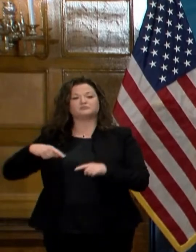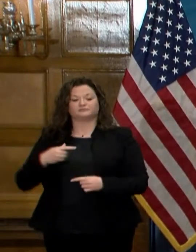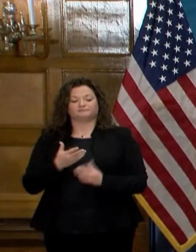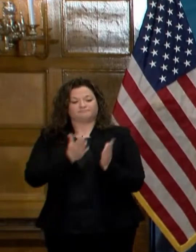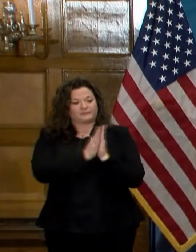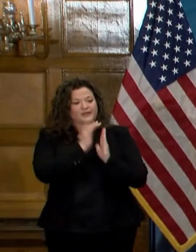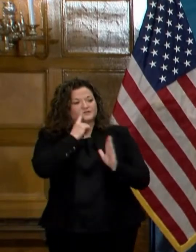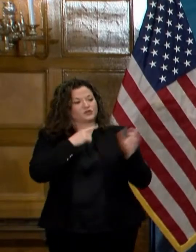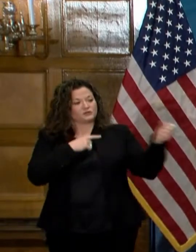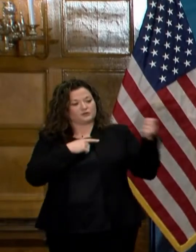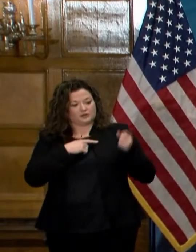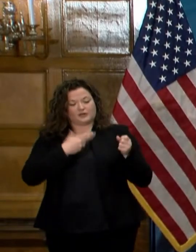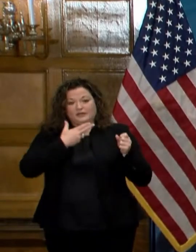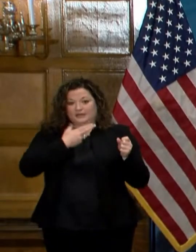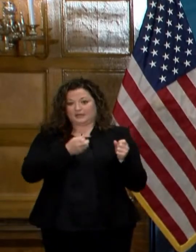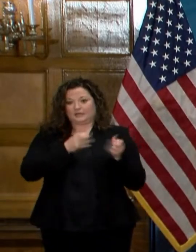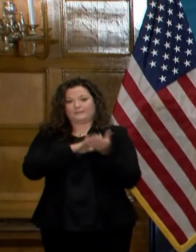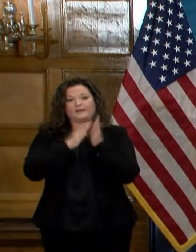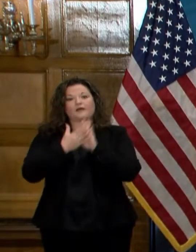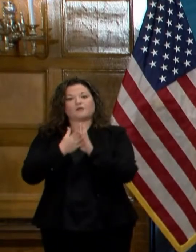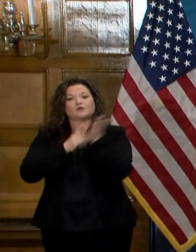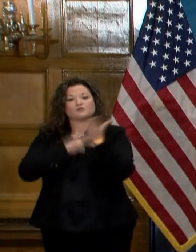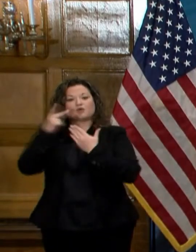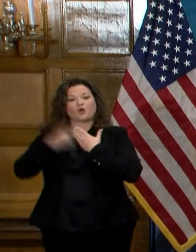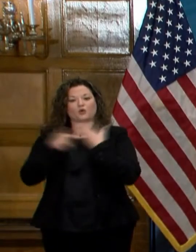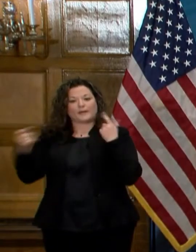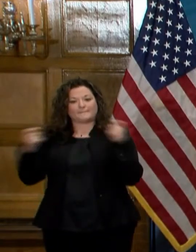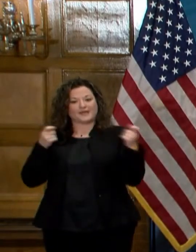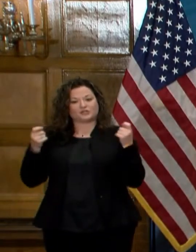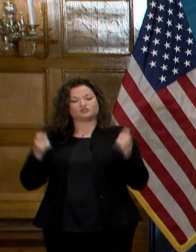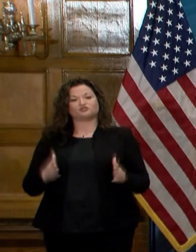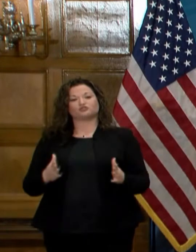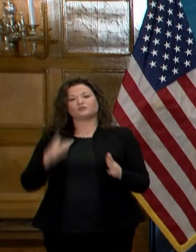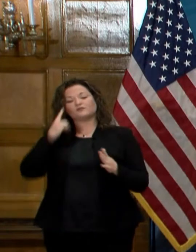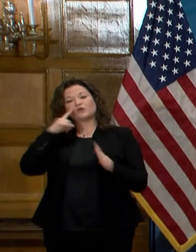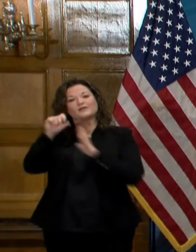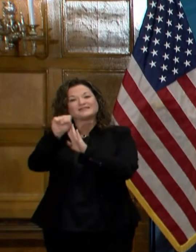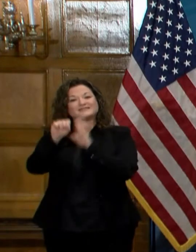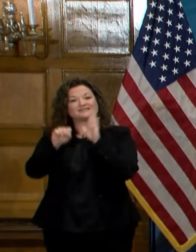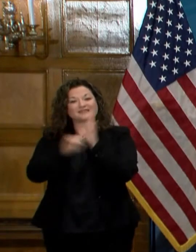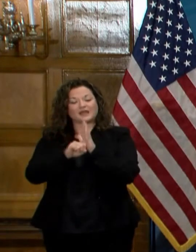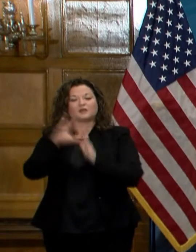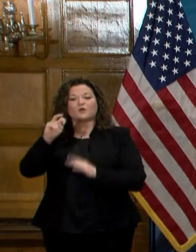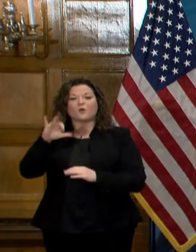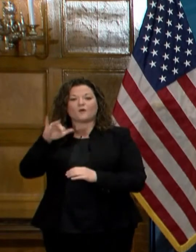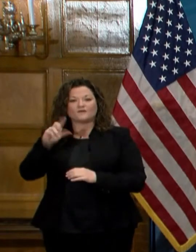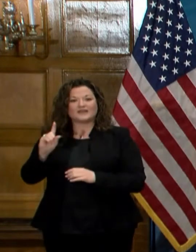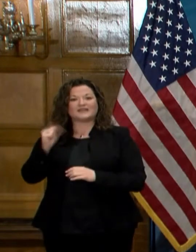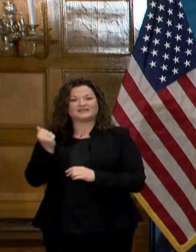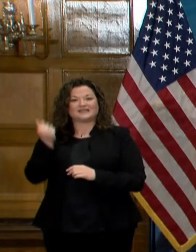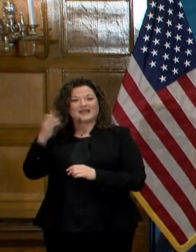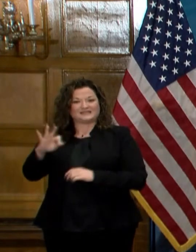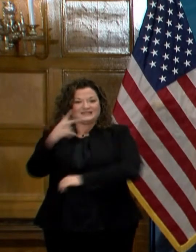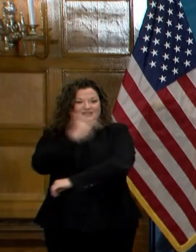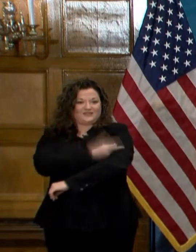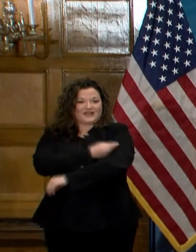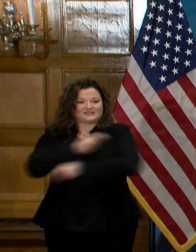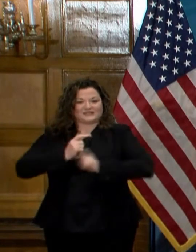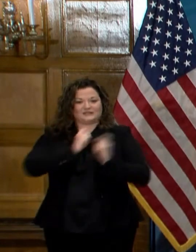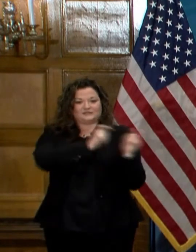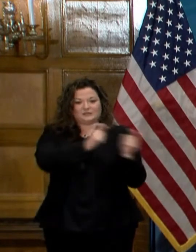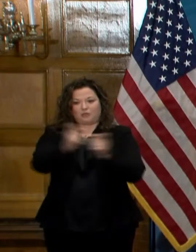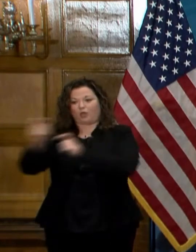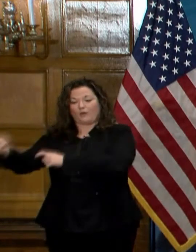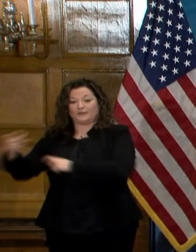will come in as the program manager for the state's COVID-19 vaccine deployment. Colonel Ator